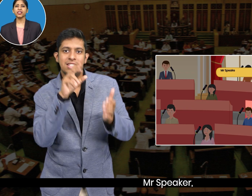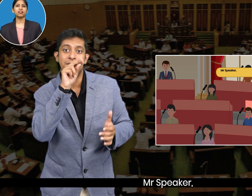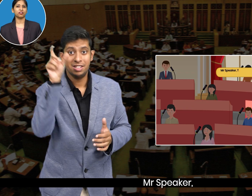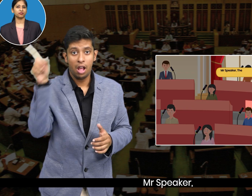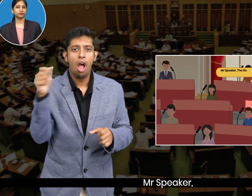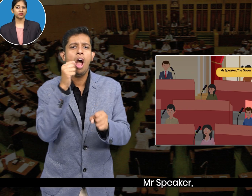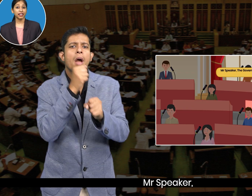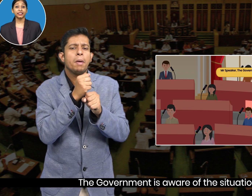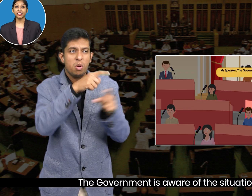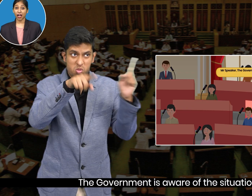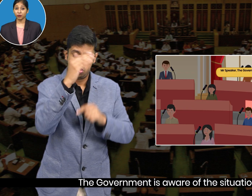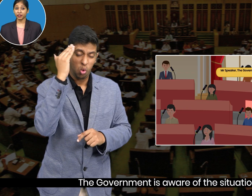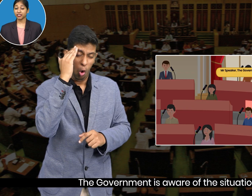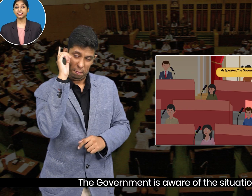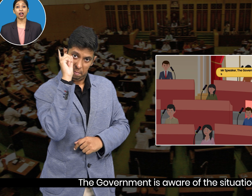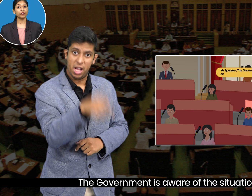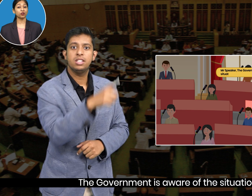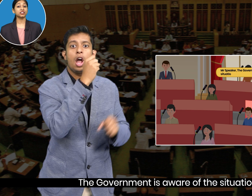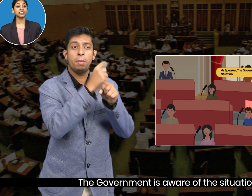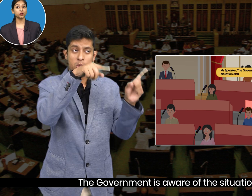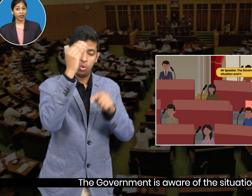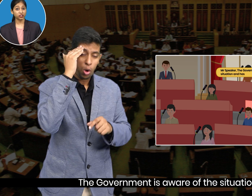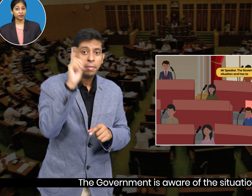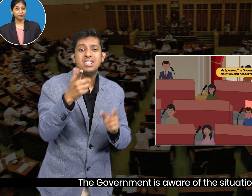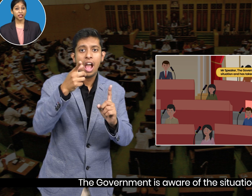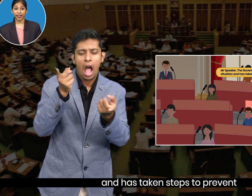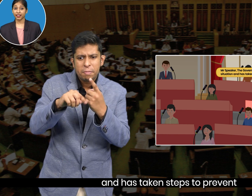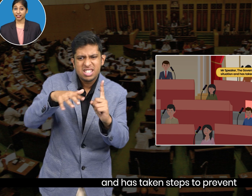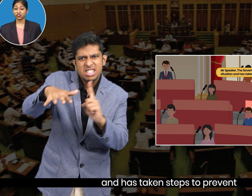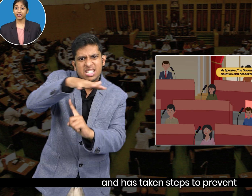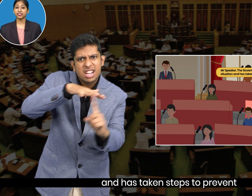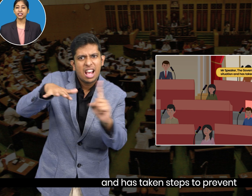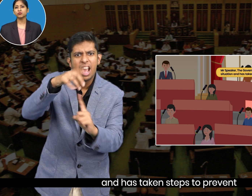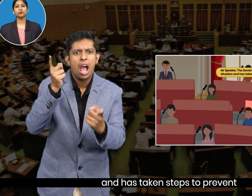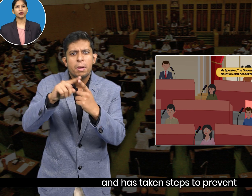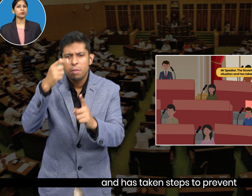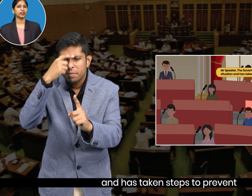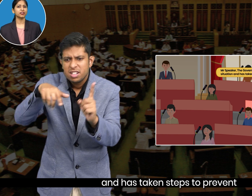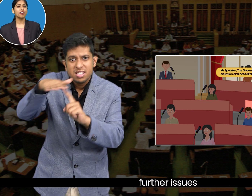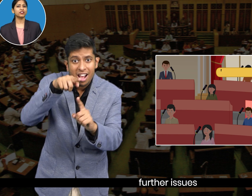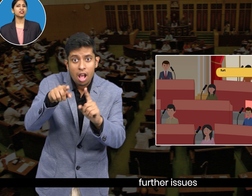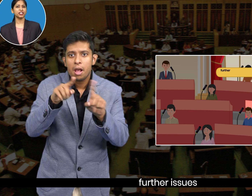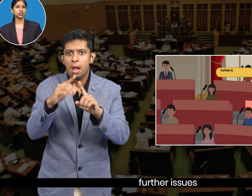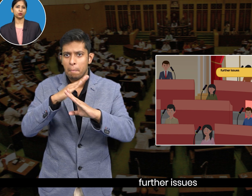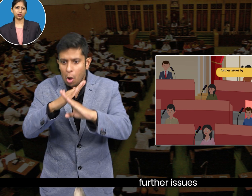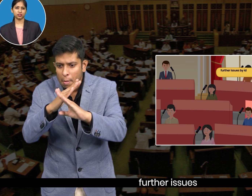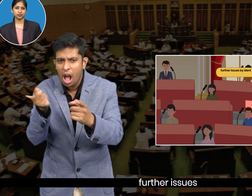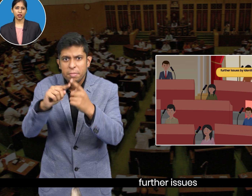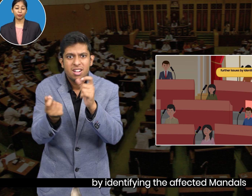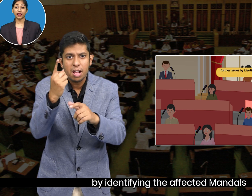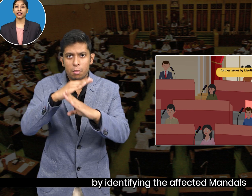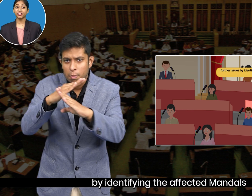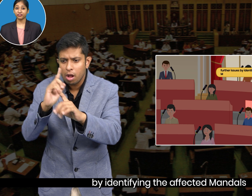Mr. Speaker, the government is aware of the situation and has taken steps to prevent further